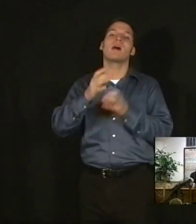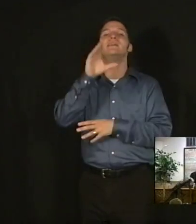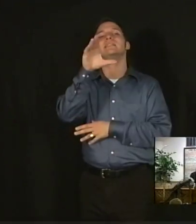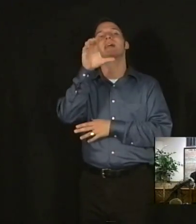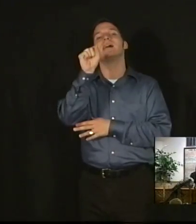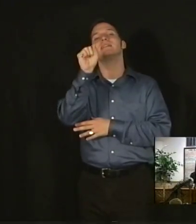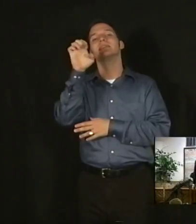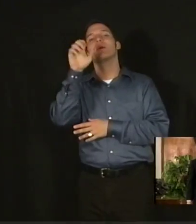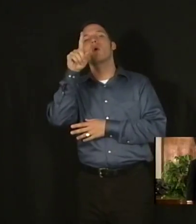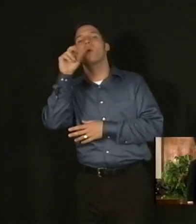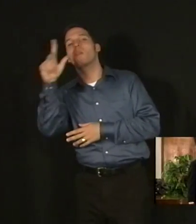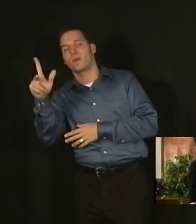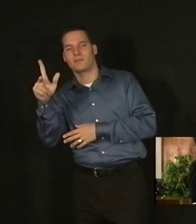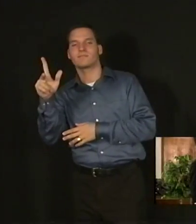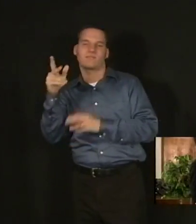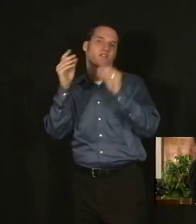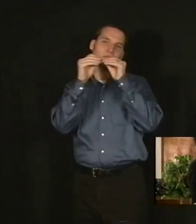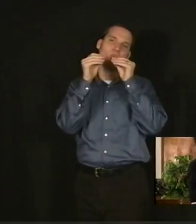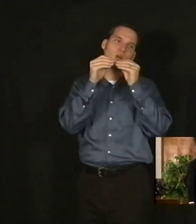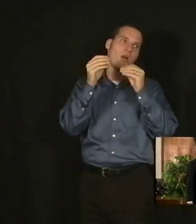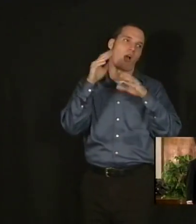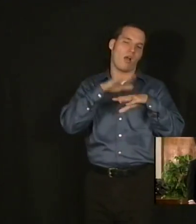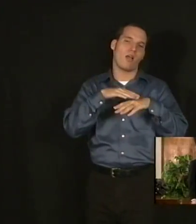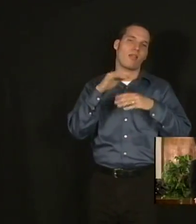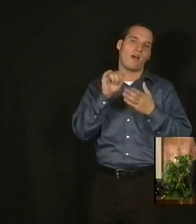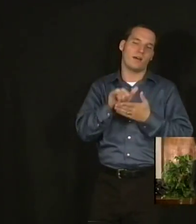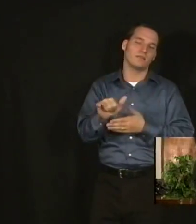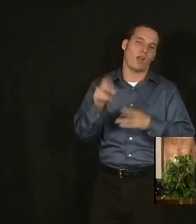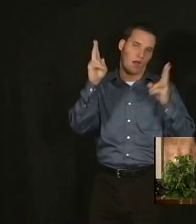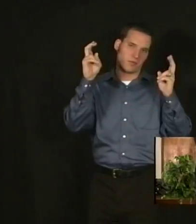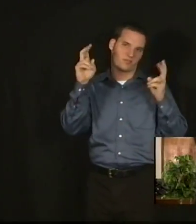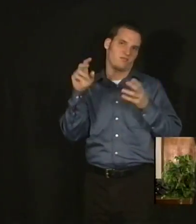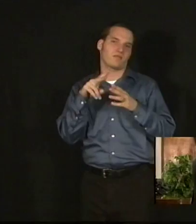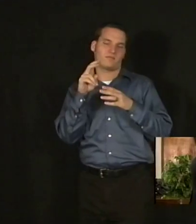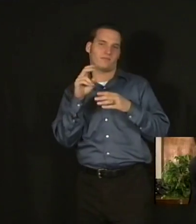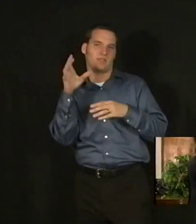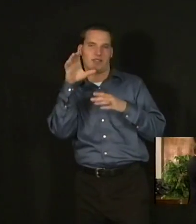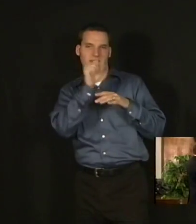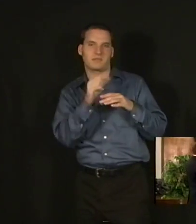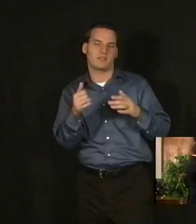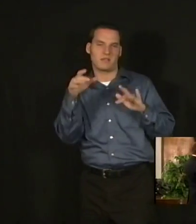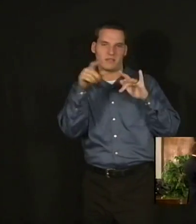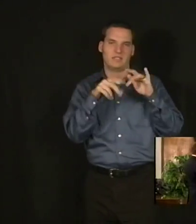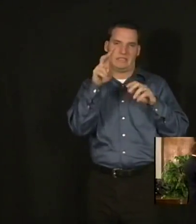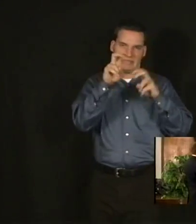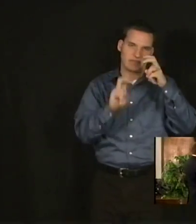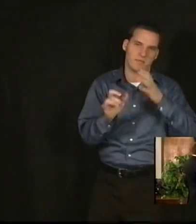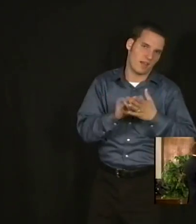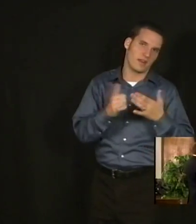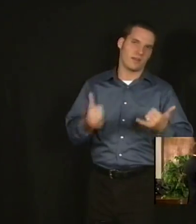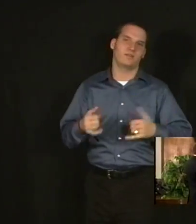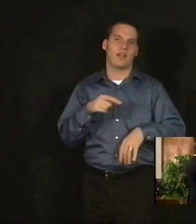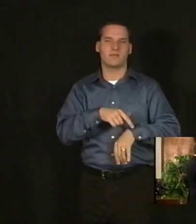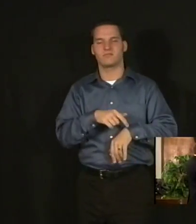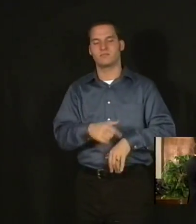CSE 103. Get a whole lot more on the Federal Reserve. We better skip some for sake of time here.